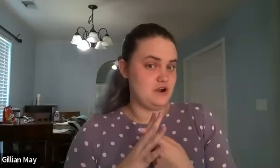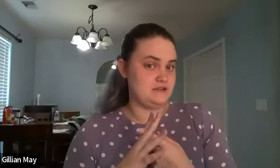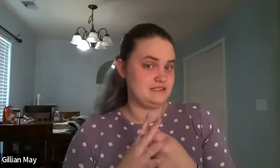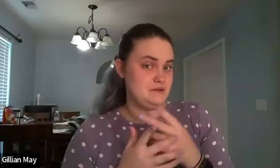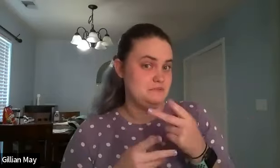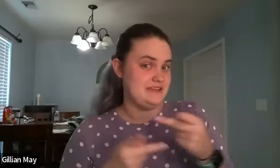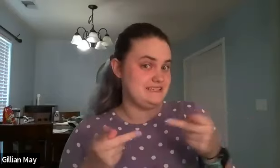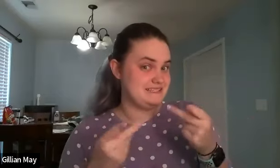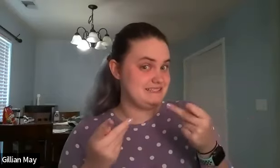start some places?